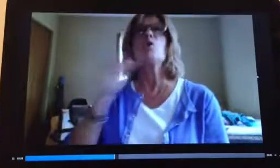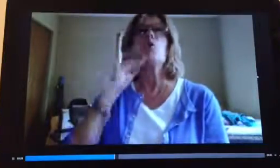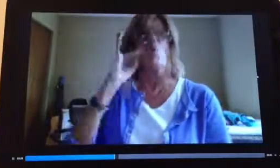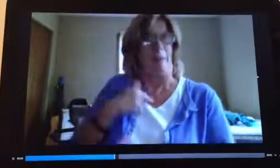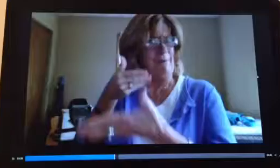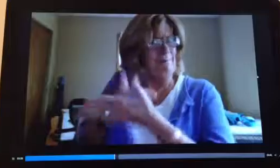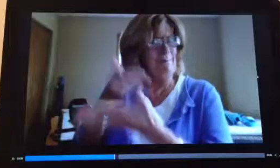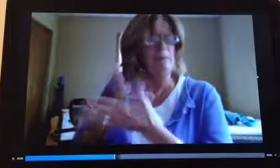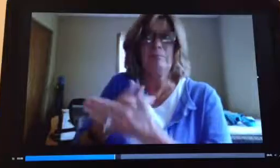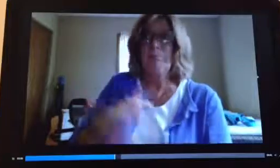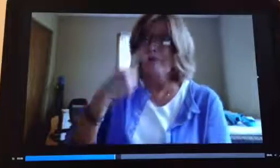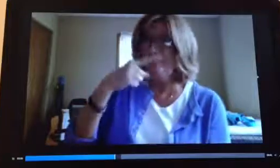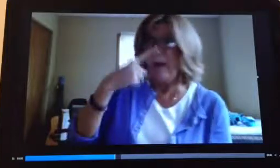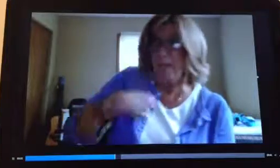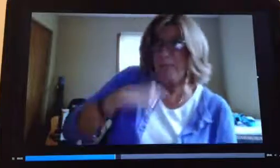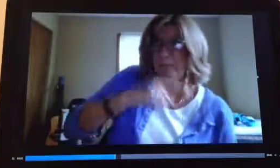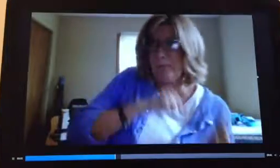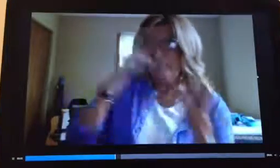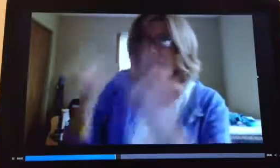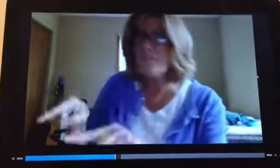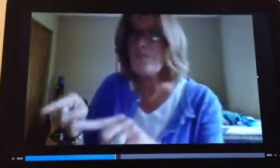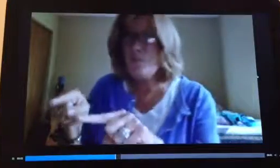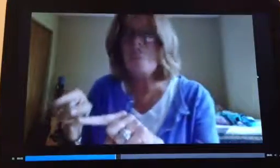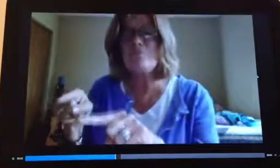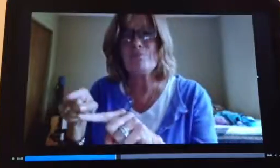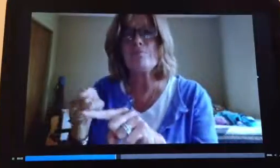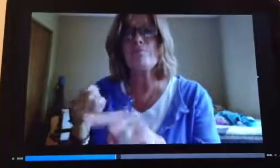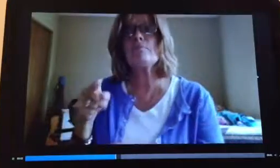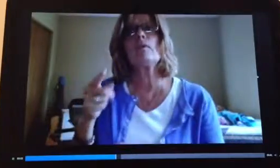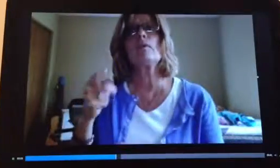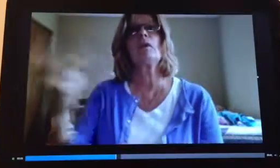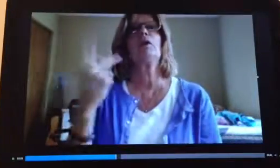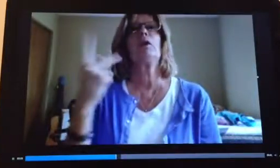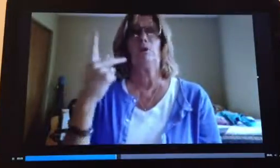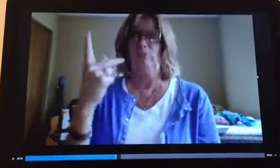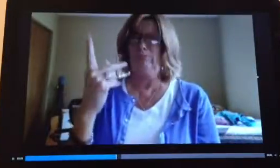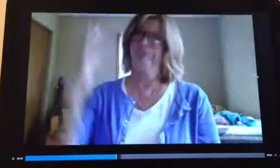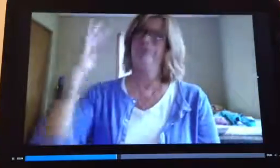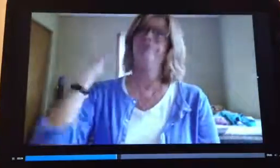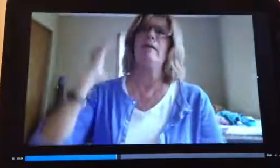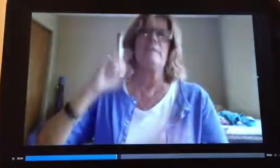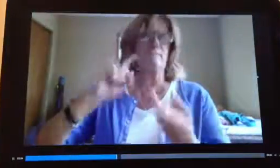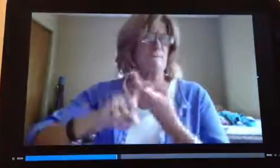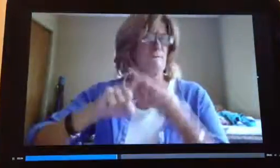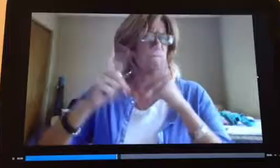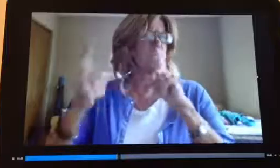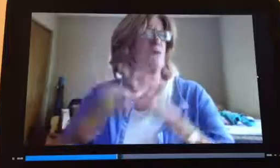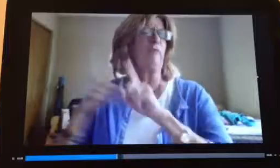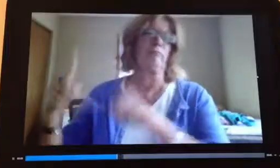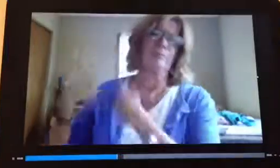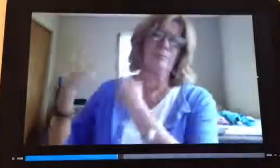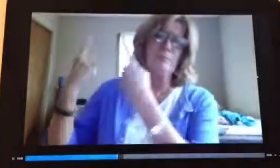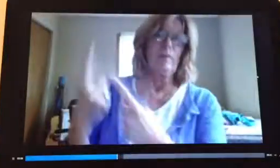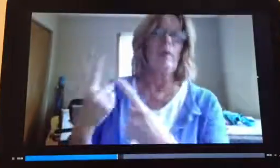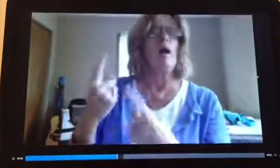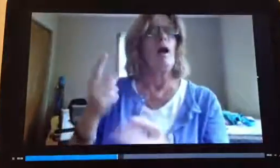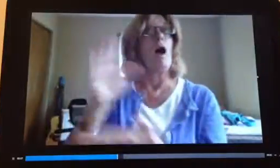my friend Tori Reed, and I asked if she minded if she would come with